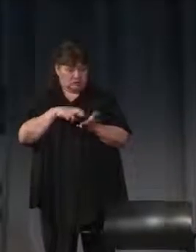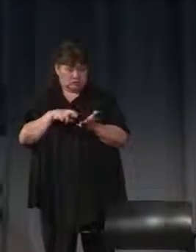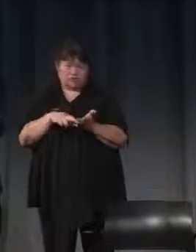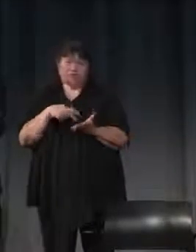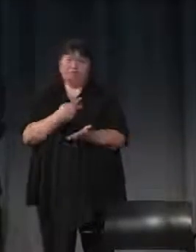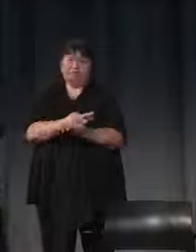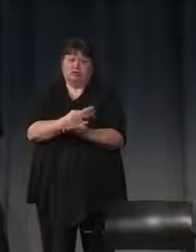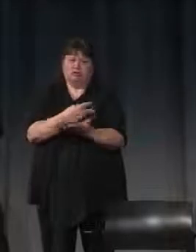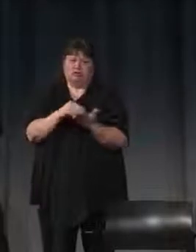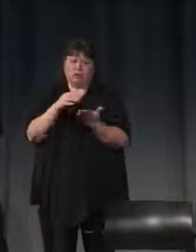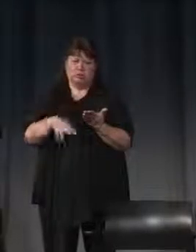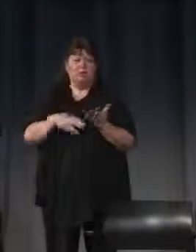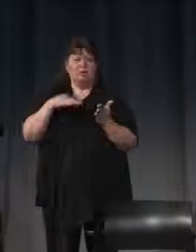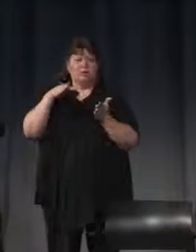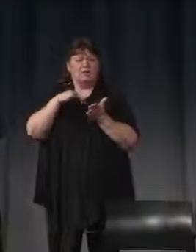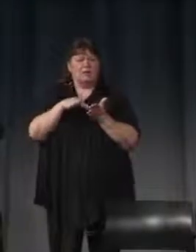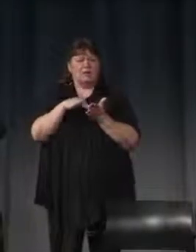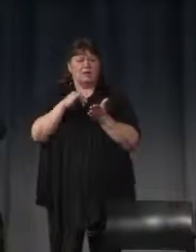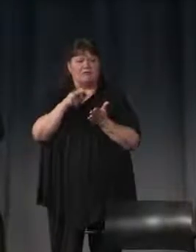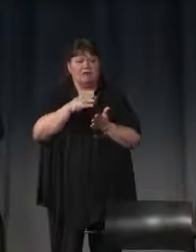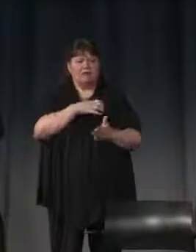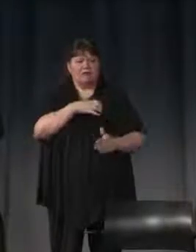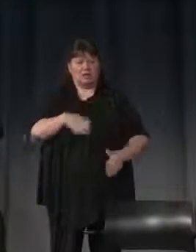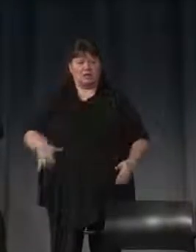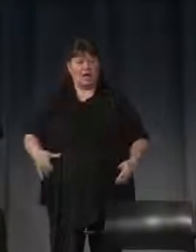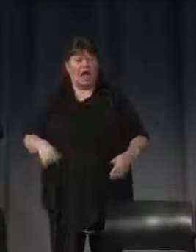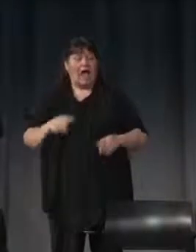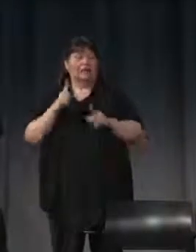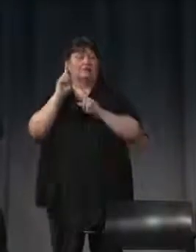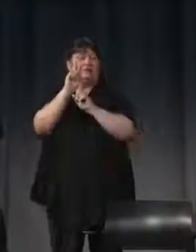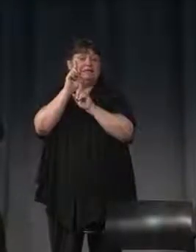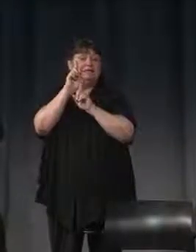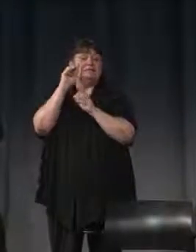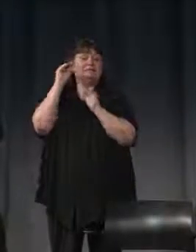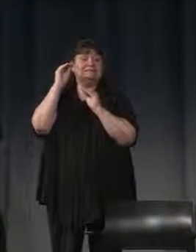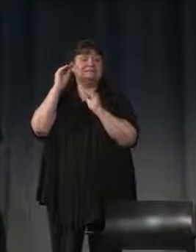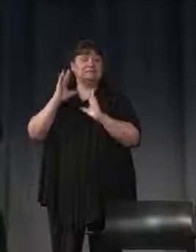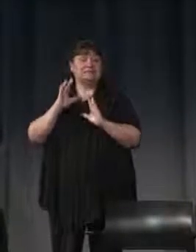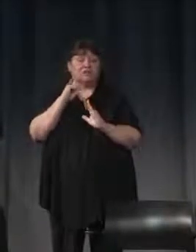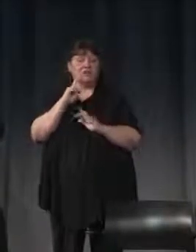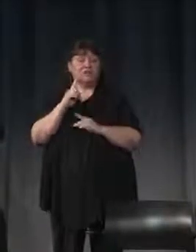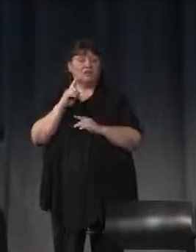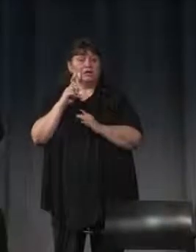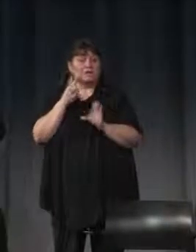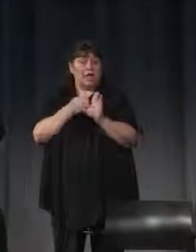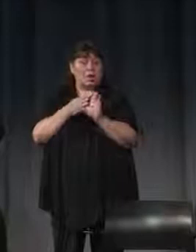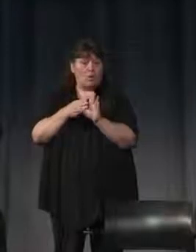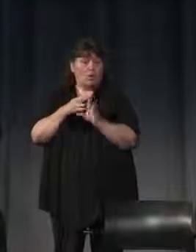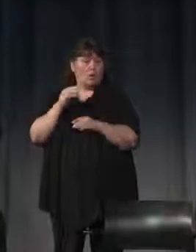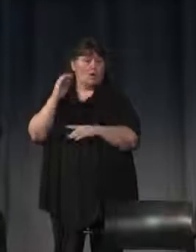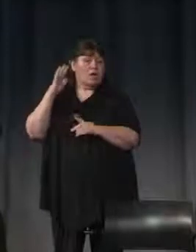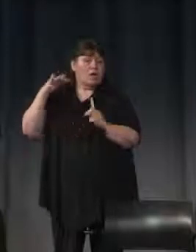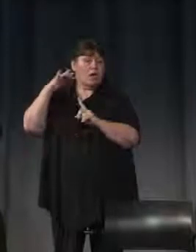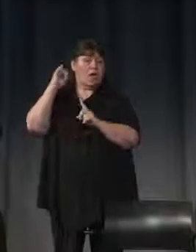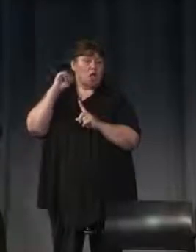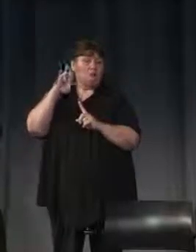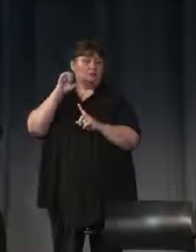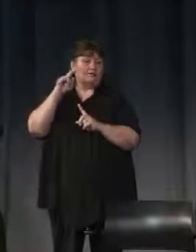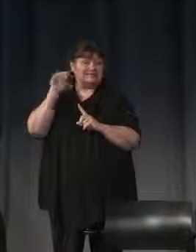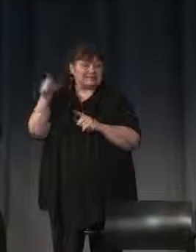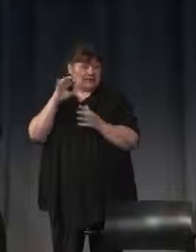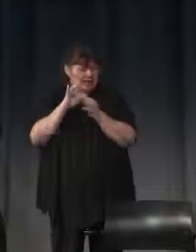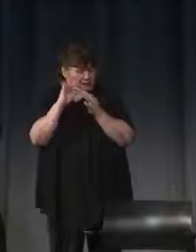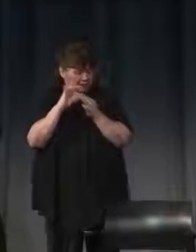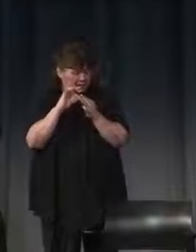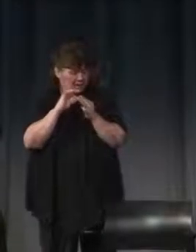a graduate student in history of science at Harvard, I TA'd for Stephen Pinker, who himself was trained in psychoacoustics, and he mentioned in sort of offhand at